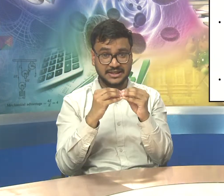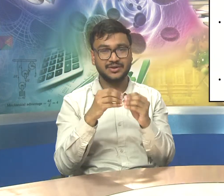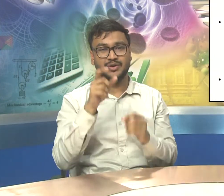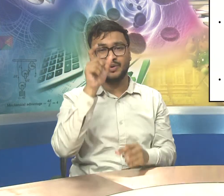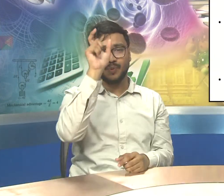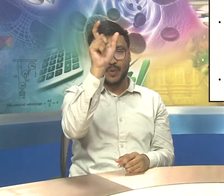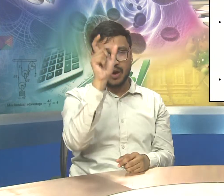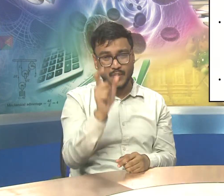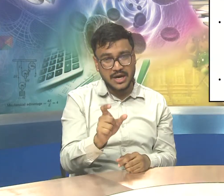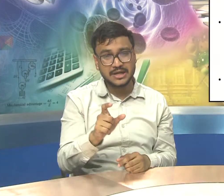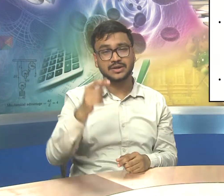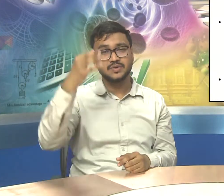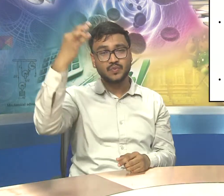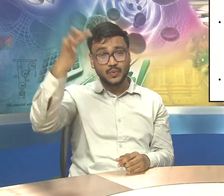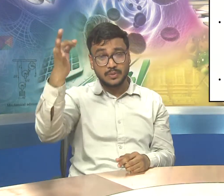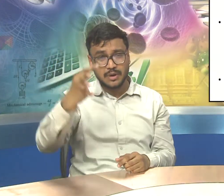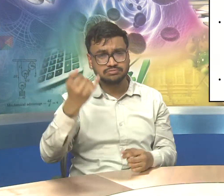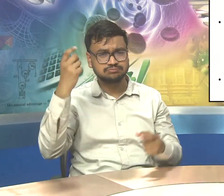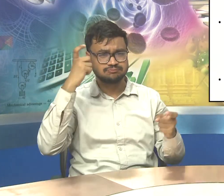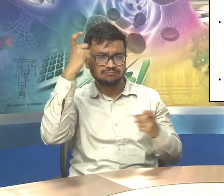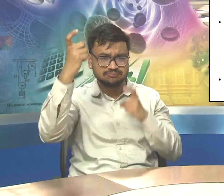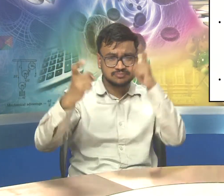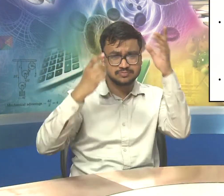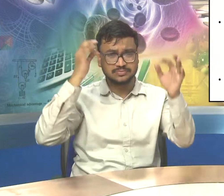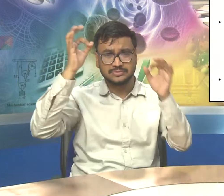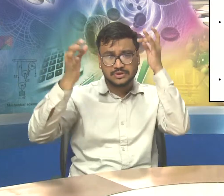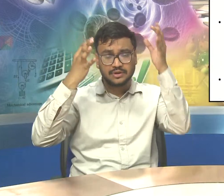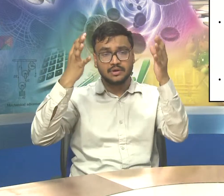Second use of language is creating new words.